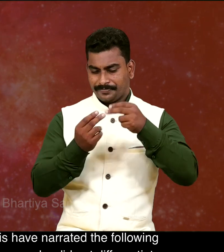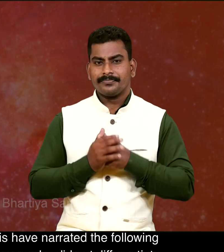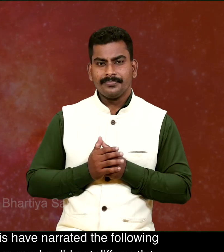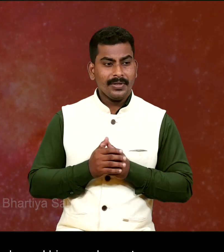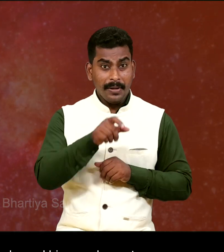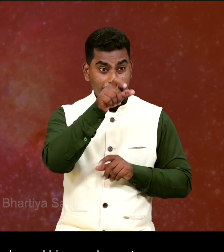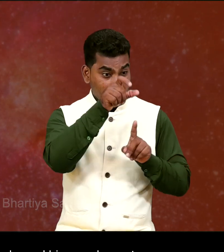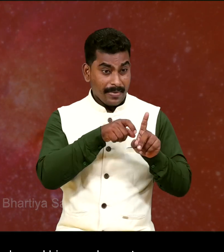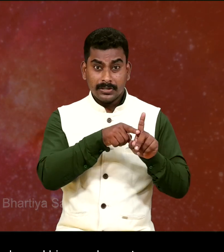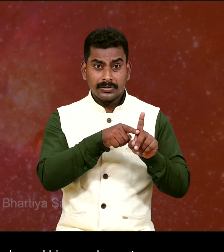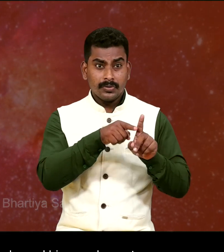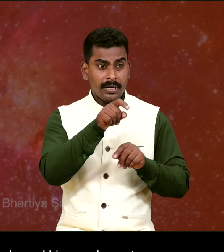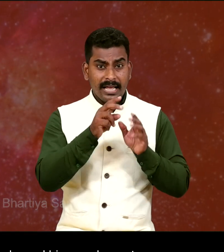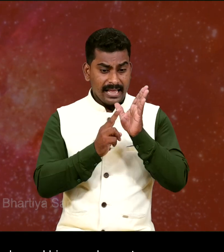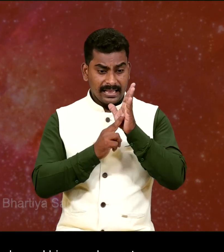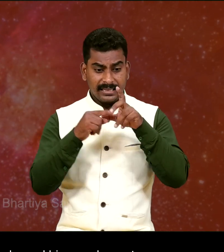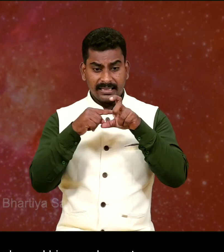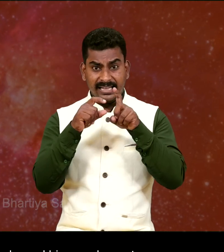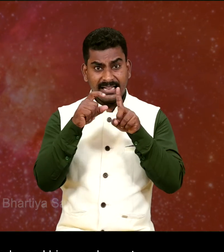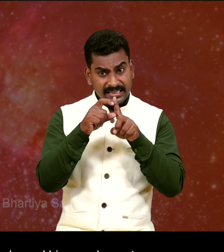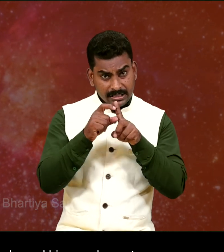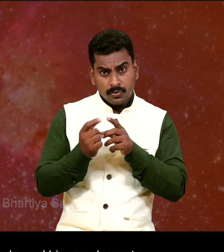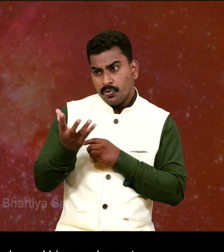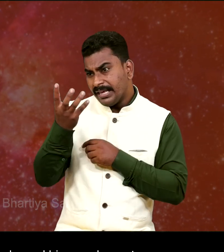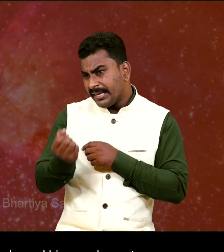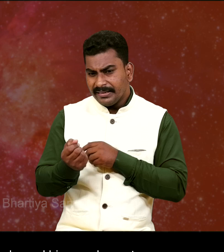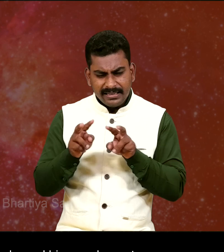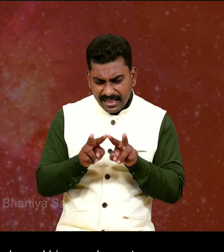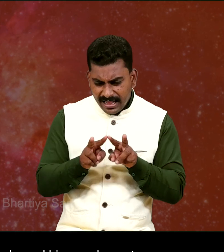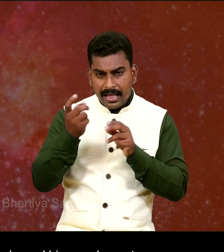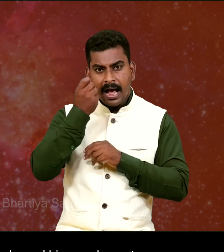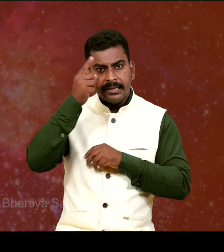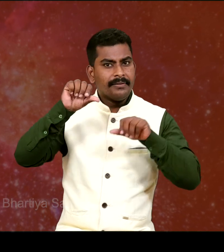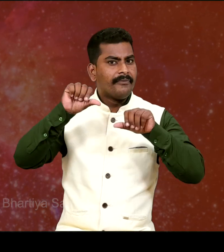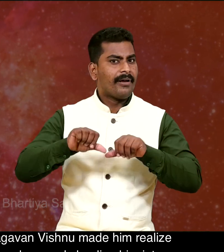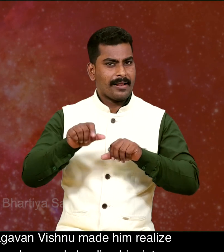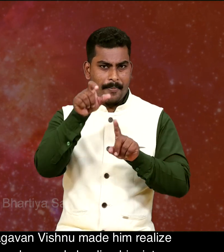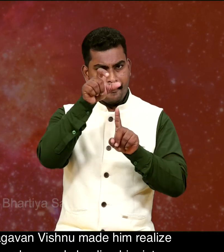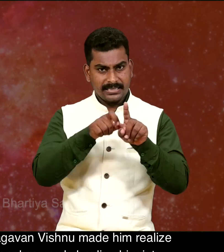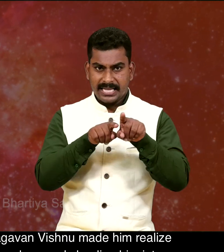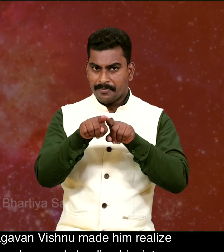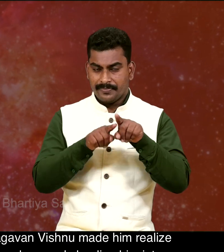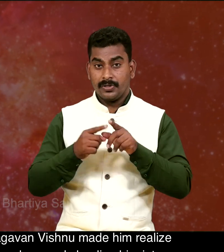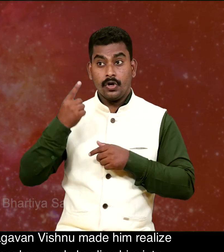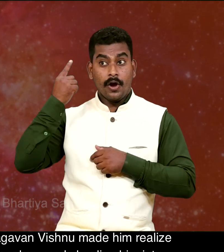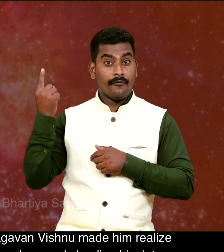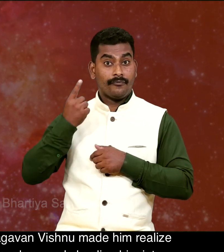needs and his greedy wants. Finally, Bhagavan Vishnu made